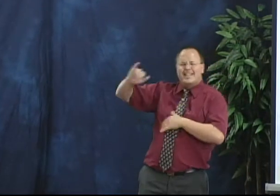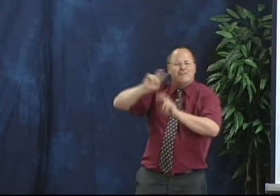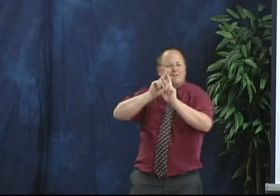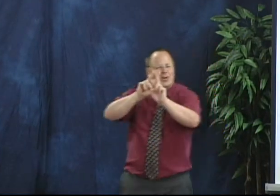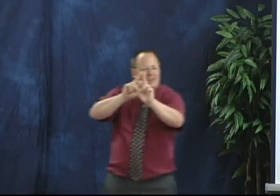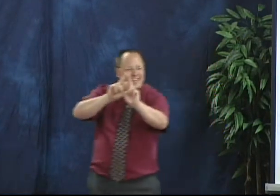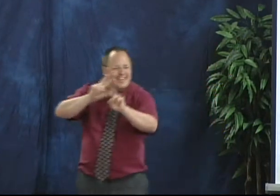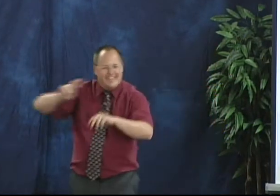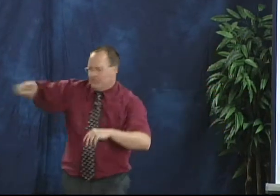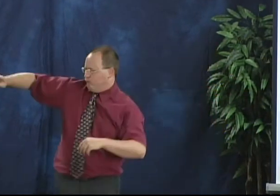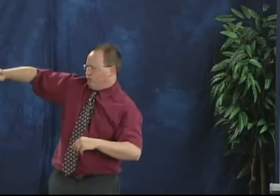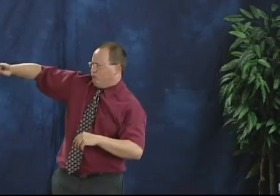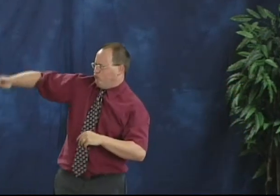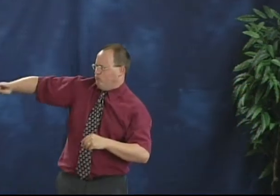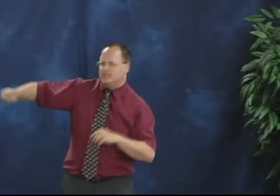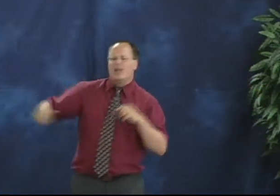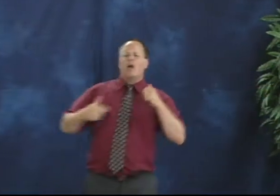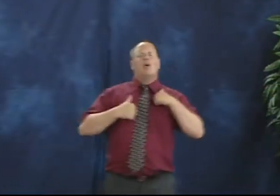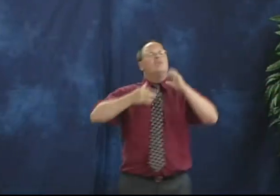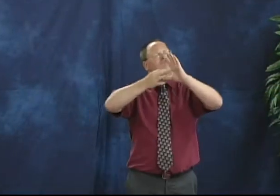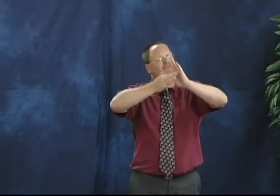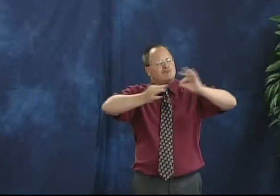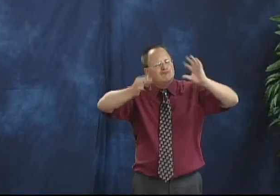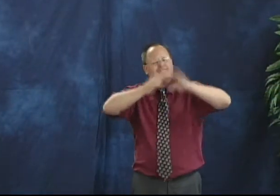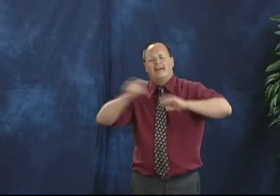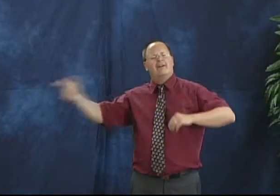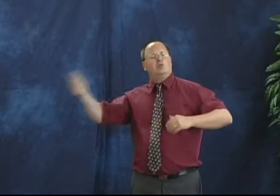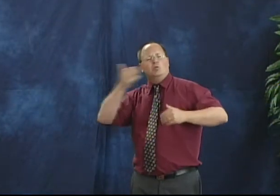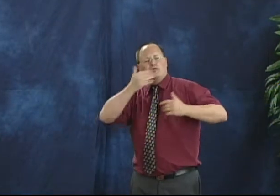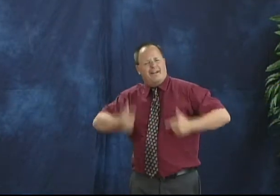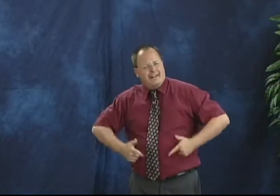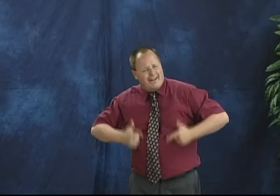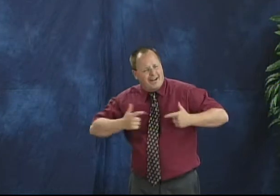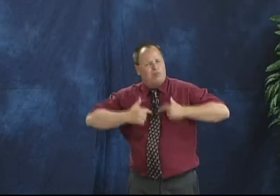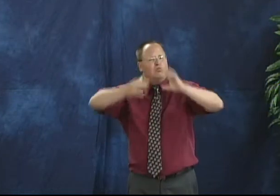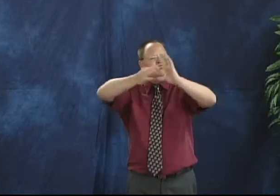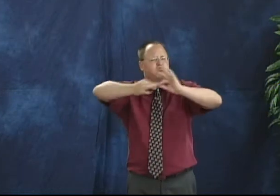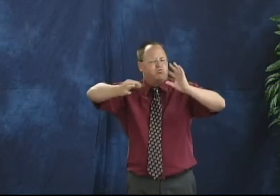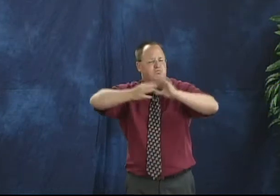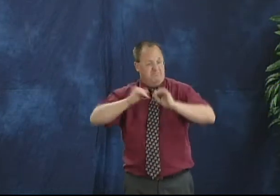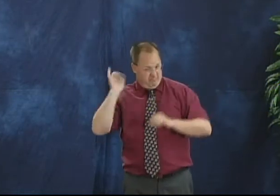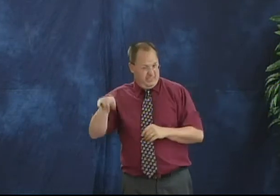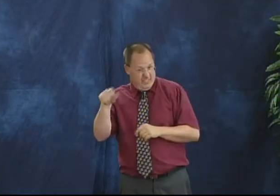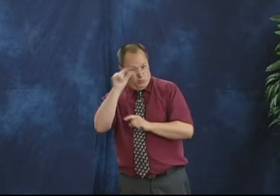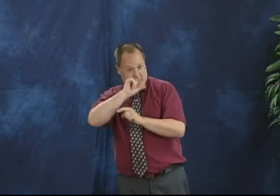is more like eulogy, meaning to speak well of someone.